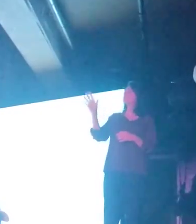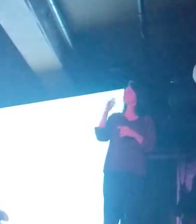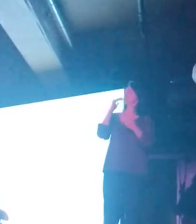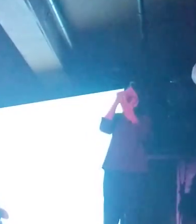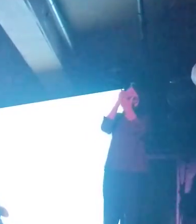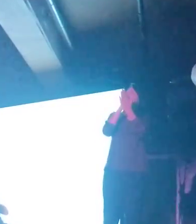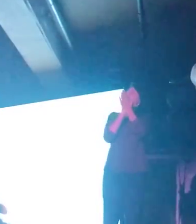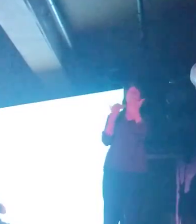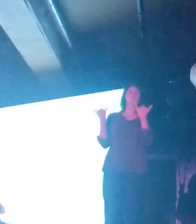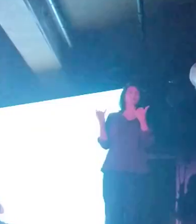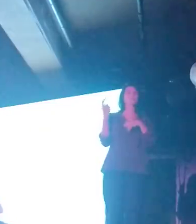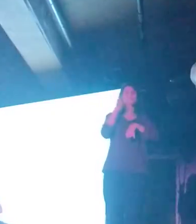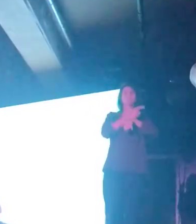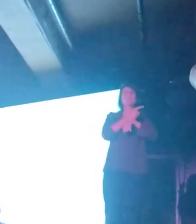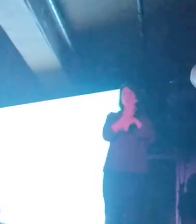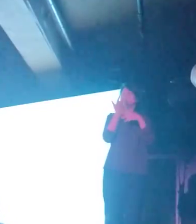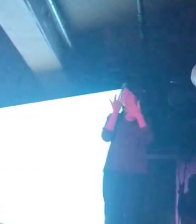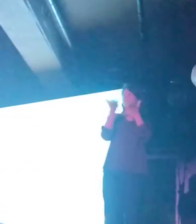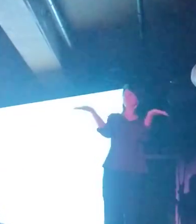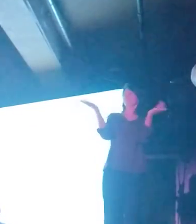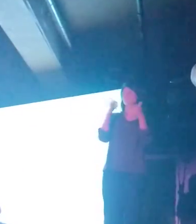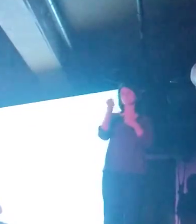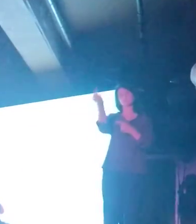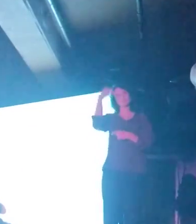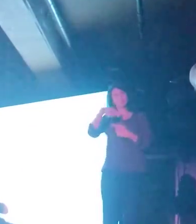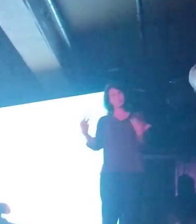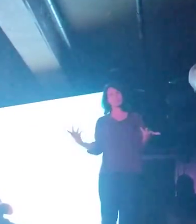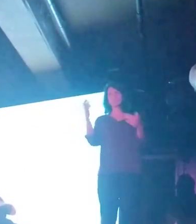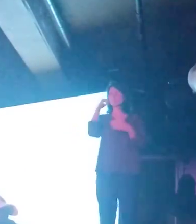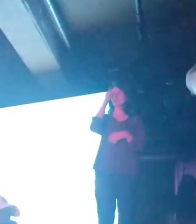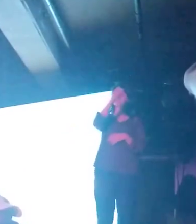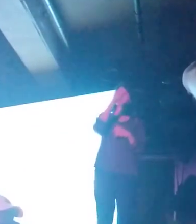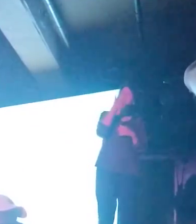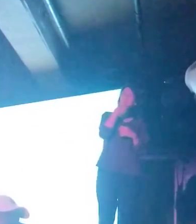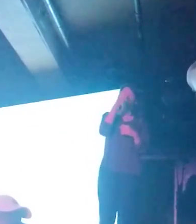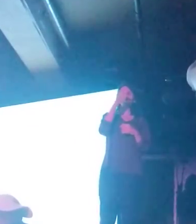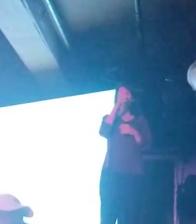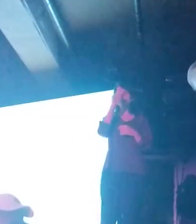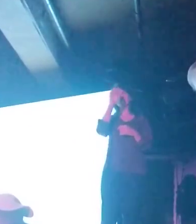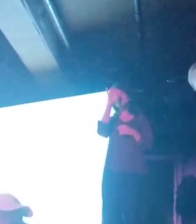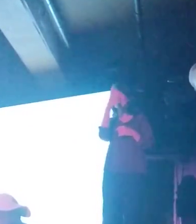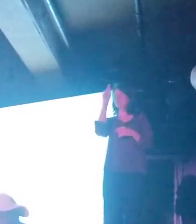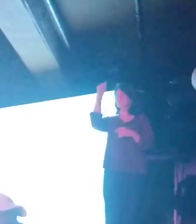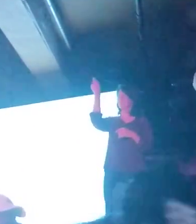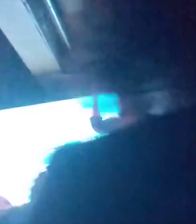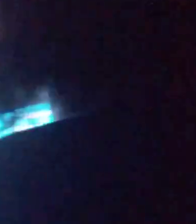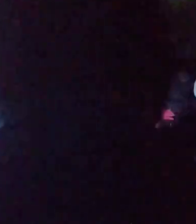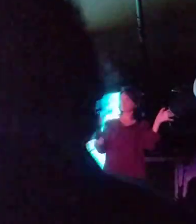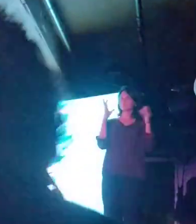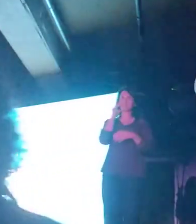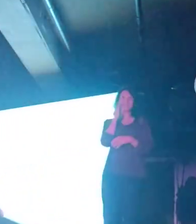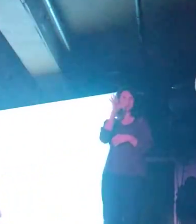today. Obviously, now that you've come here, you can cross off lesbians you tacked on your bucket list. But outside of that, what's on your to-do